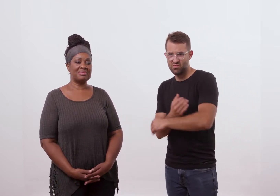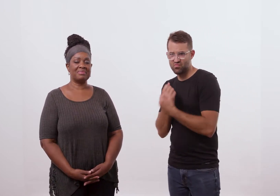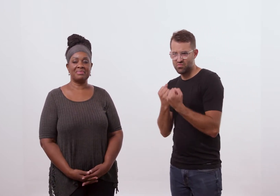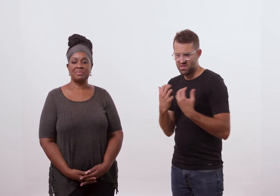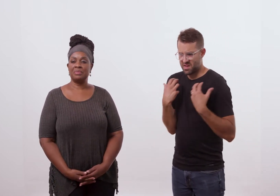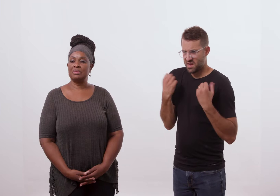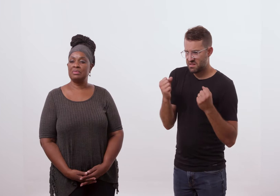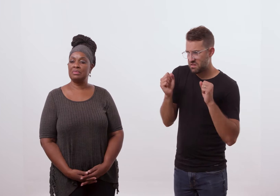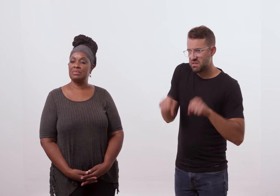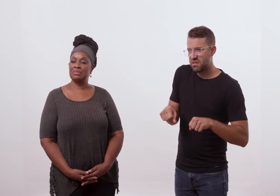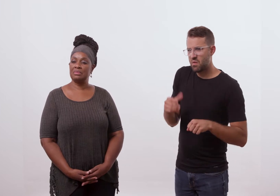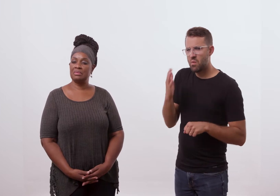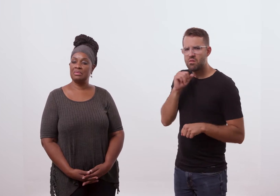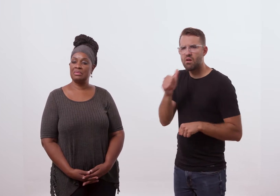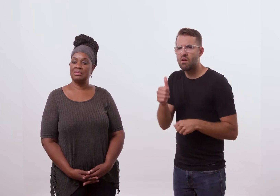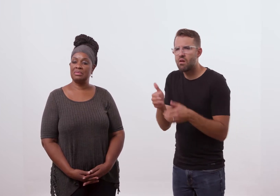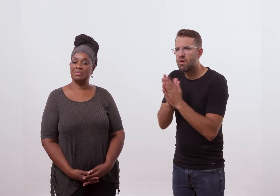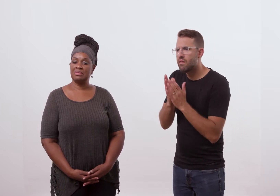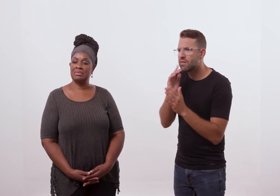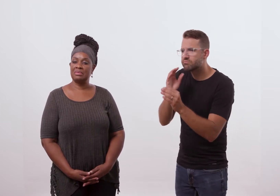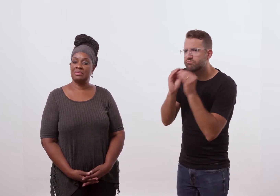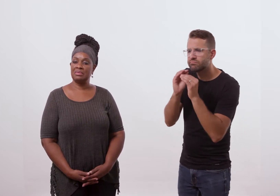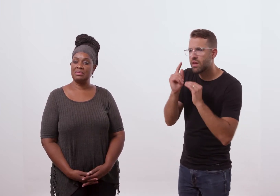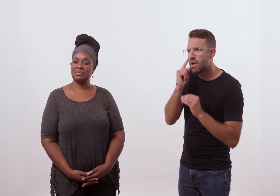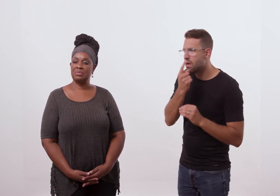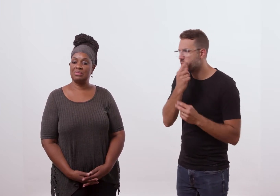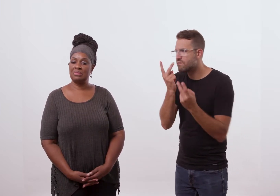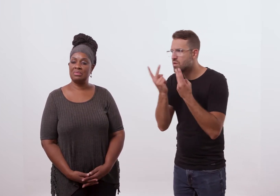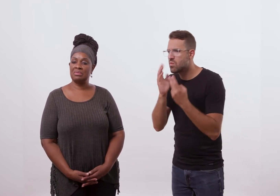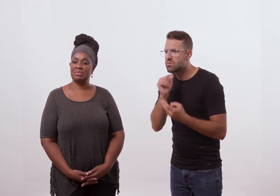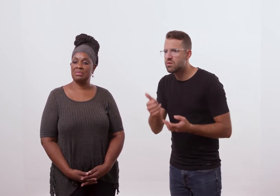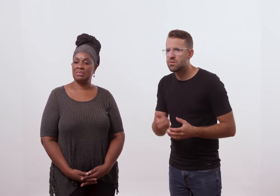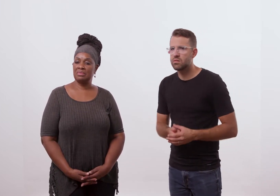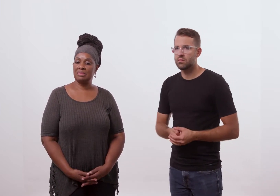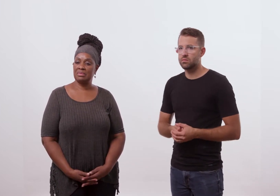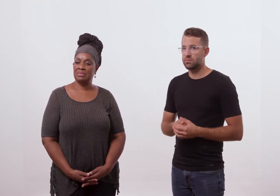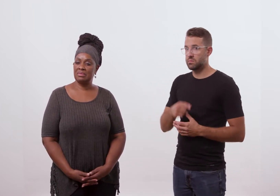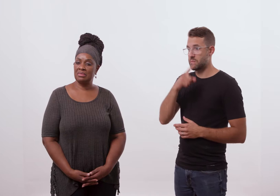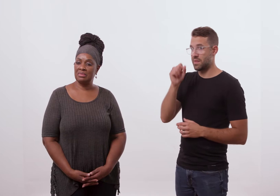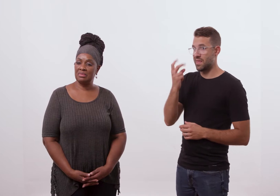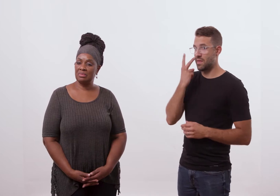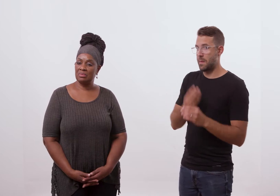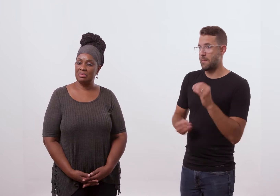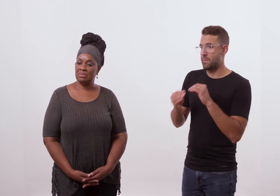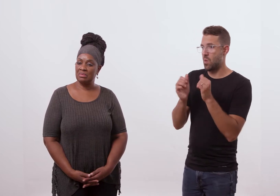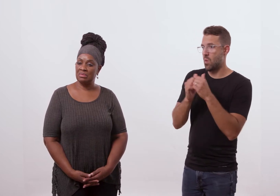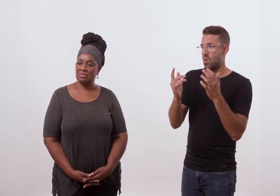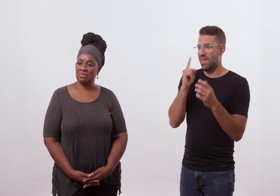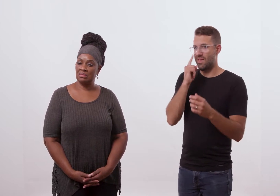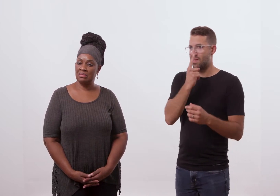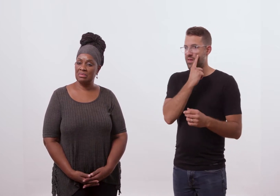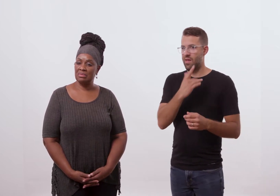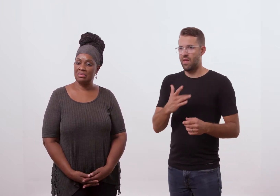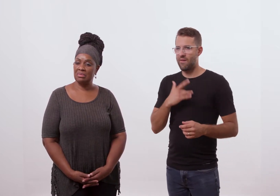teaches me more as I am. Wind, rain, the times to plant and harvest. The